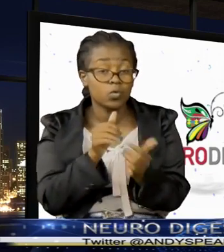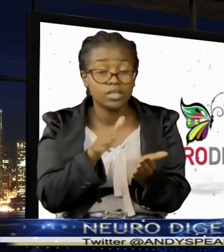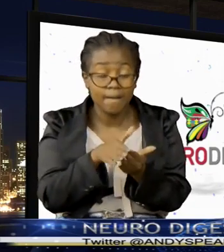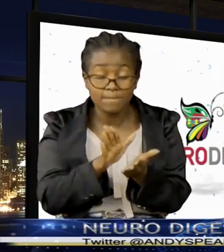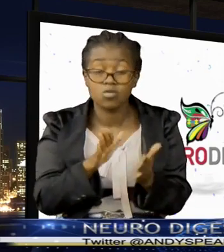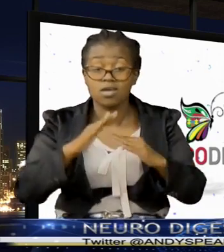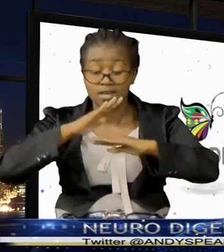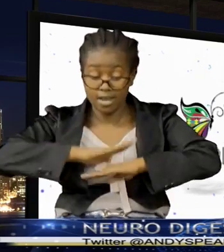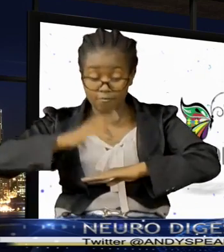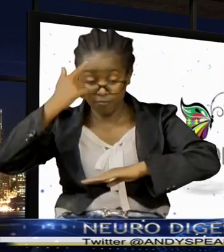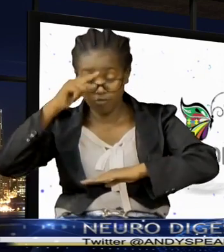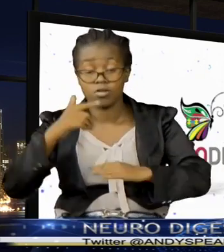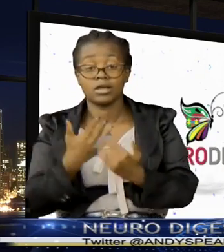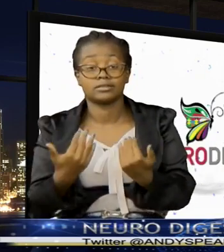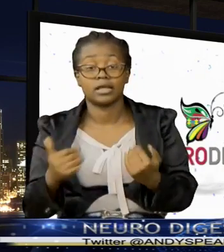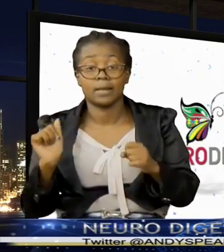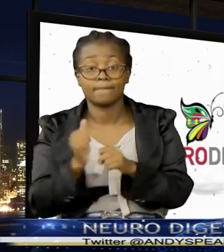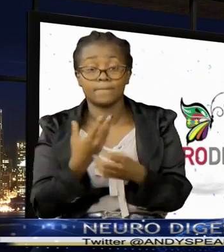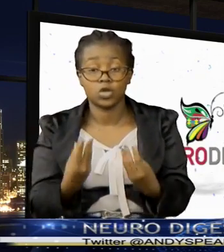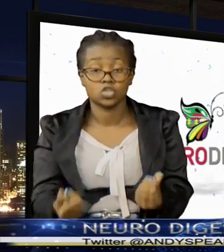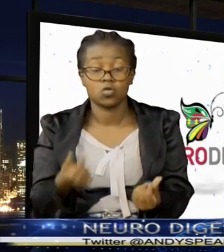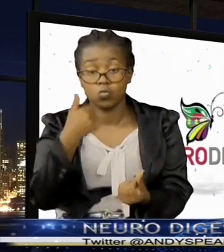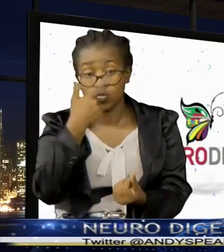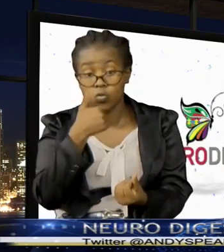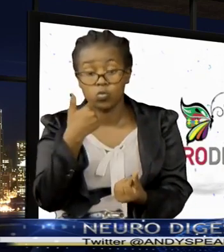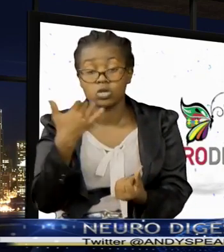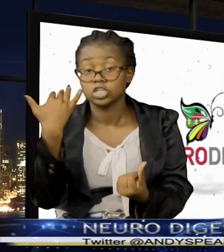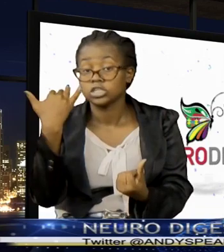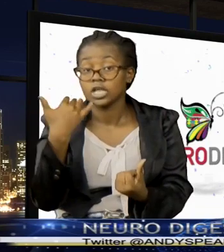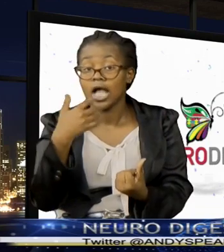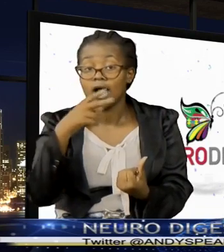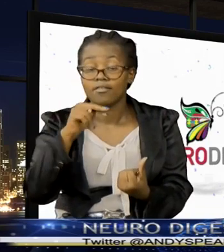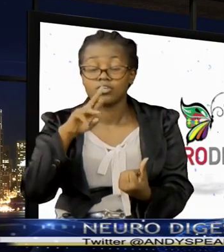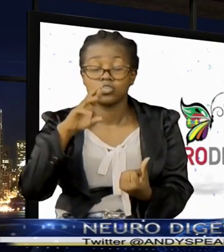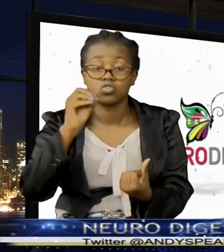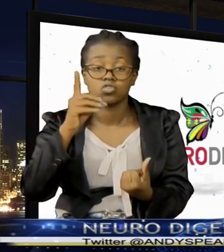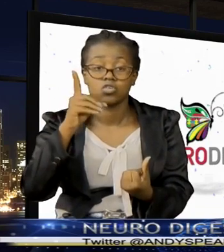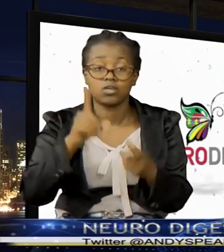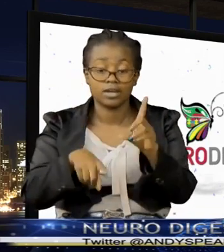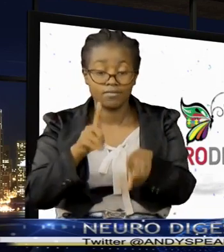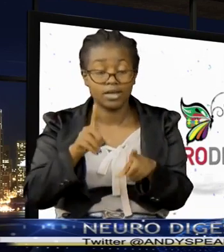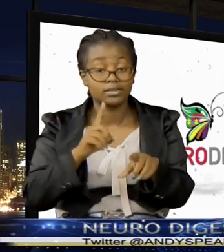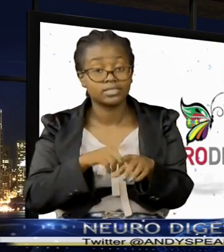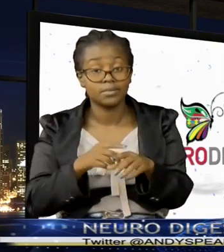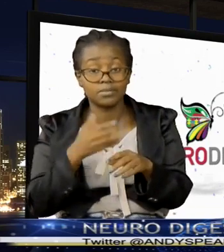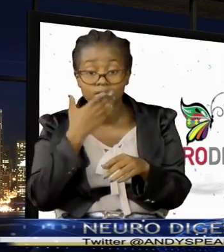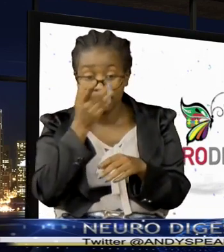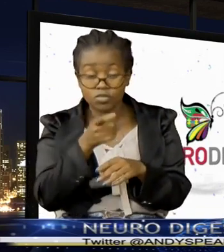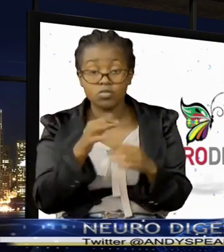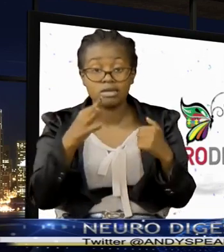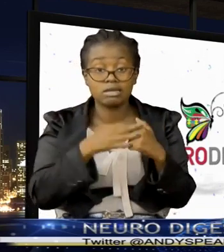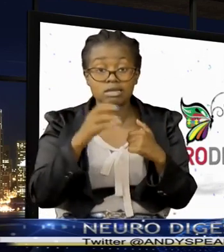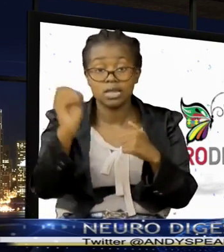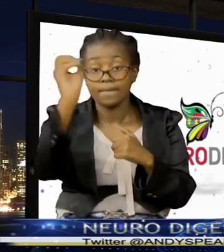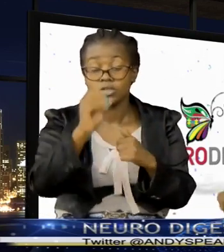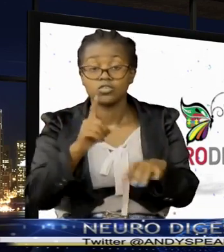than enough what a child can handle who is also neurodiverse. When they're responding to you, 80% of the time,